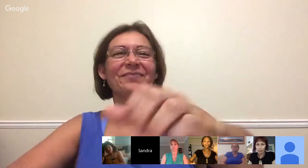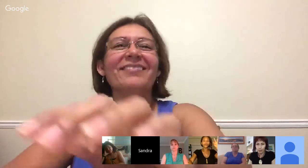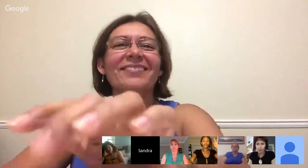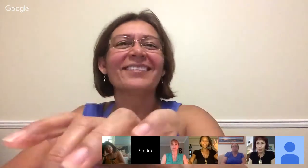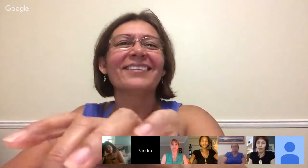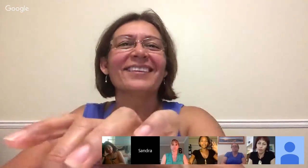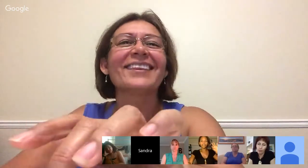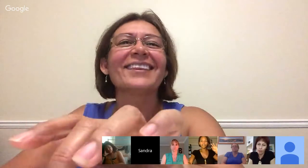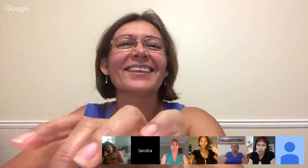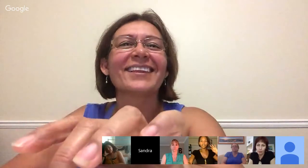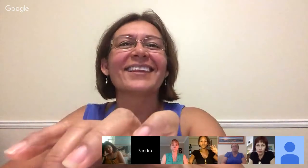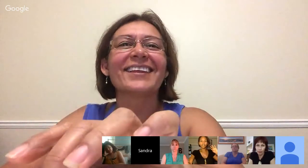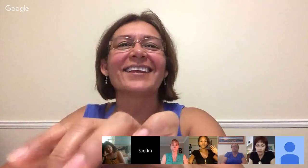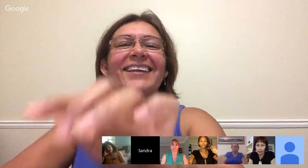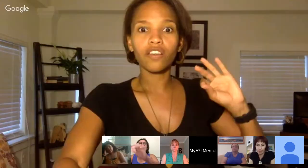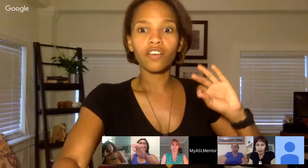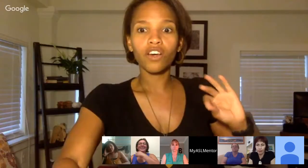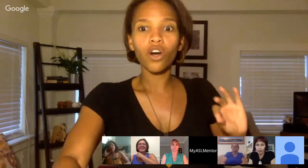Okay.